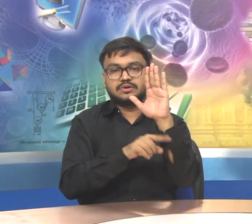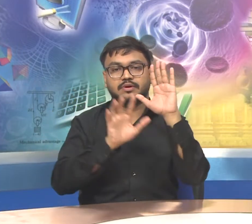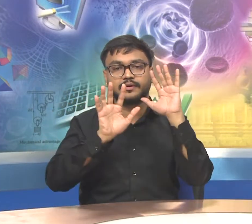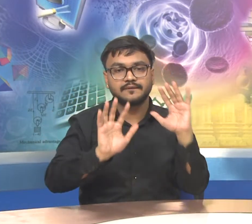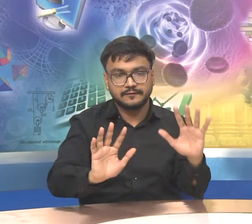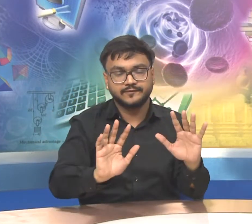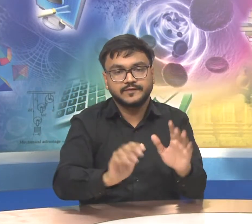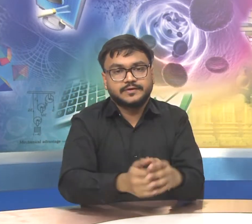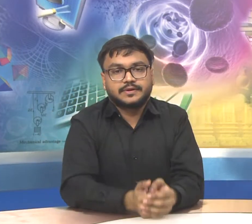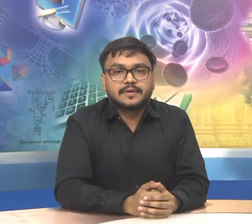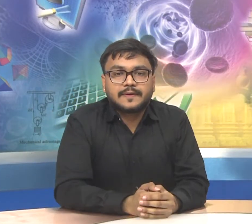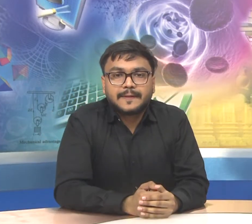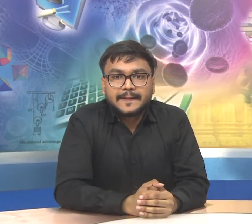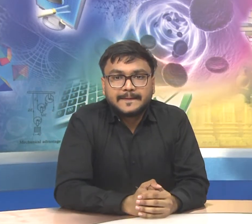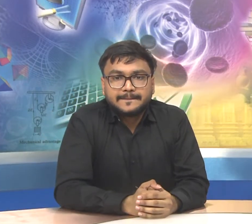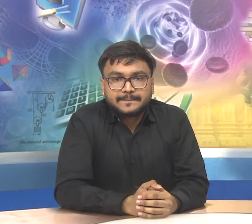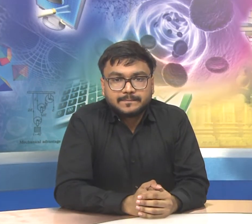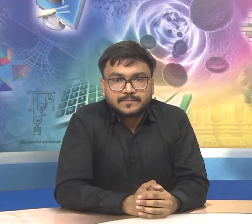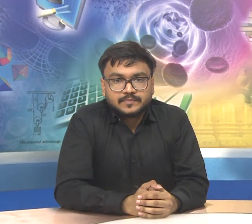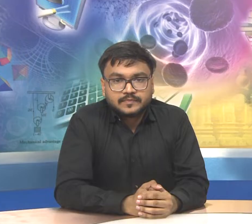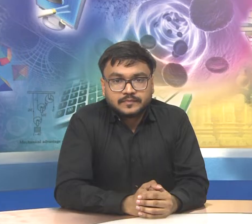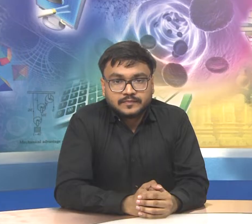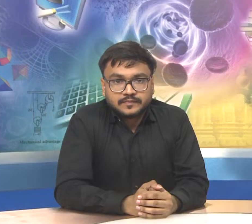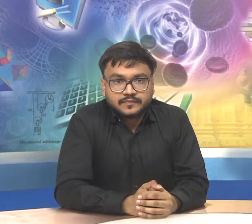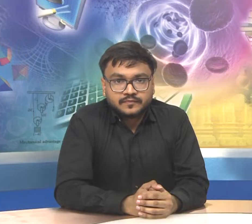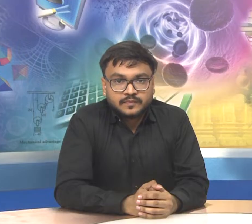the fundamental rights.